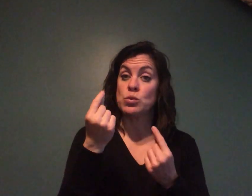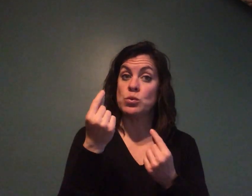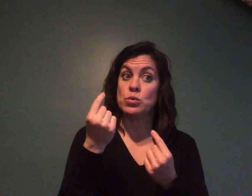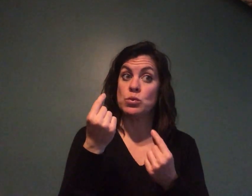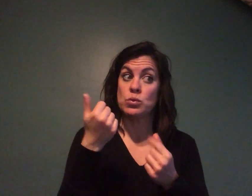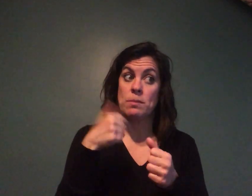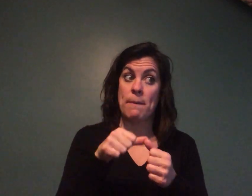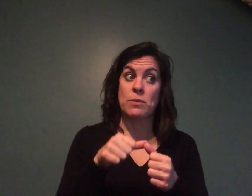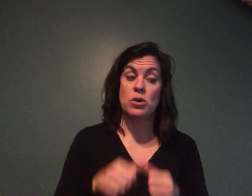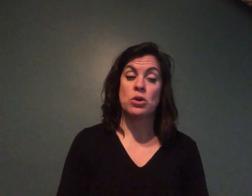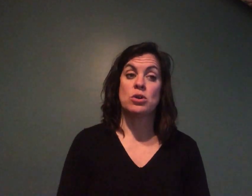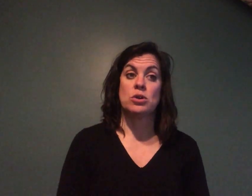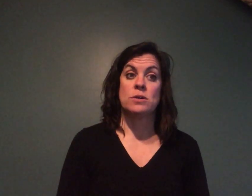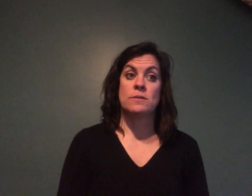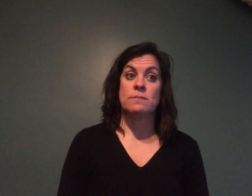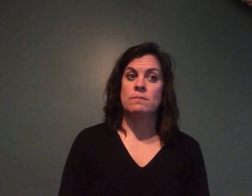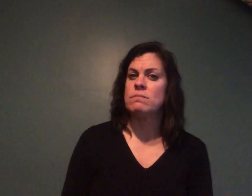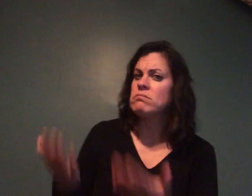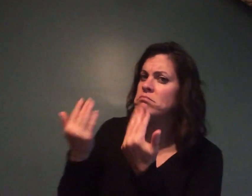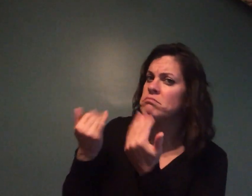Tell me about it.